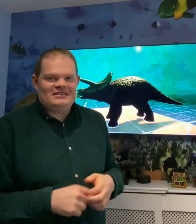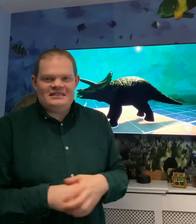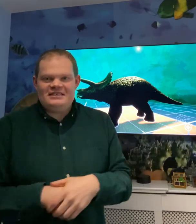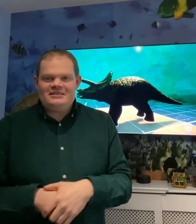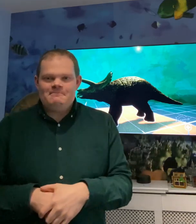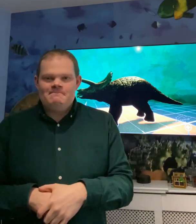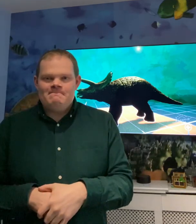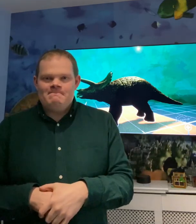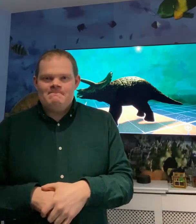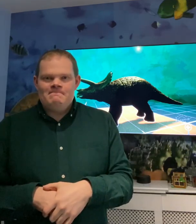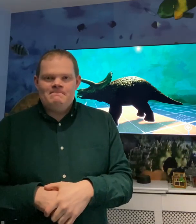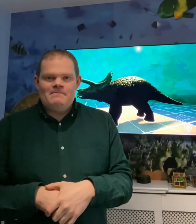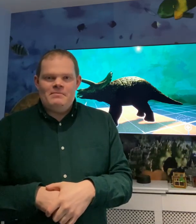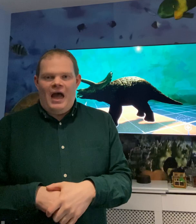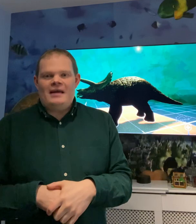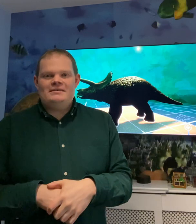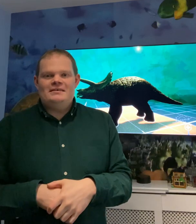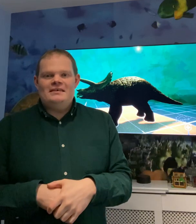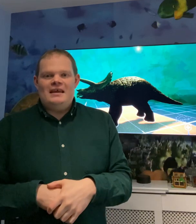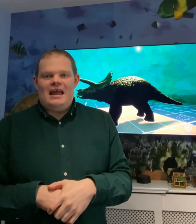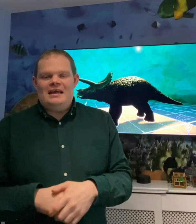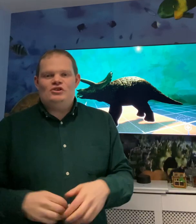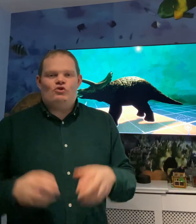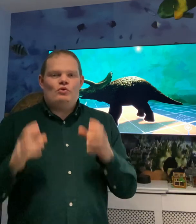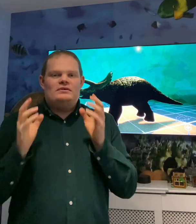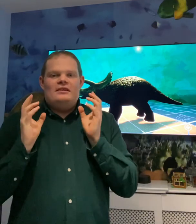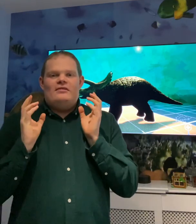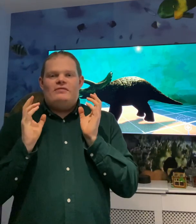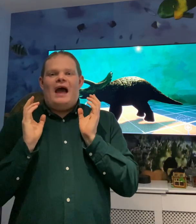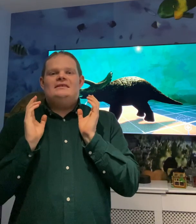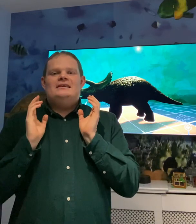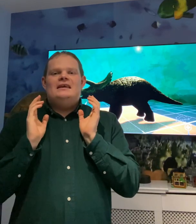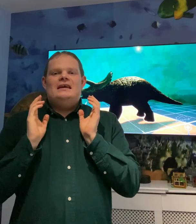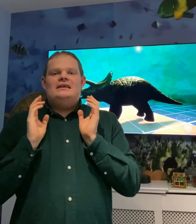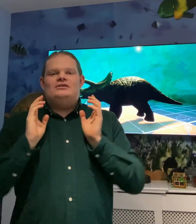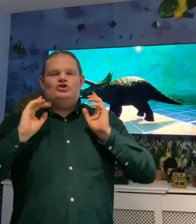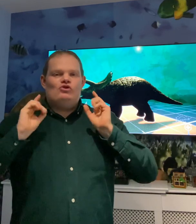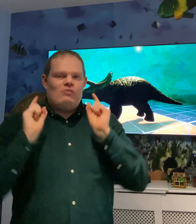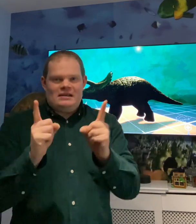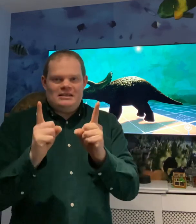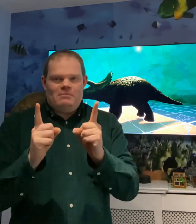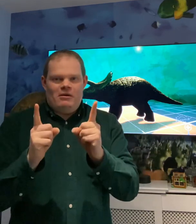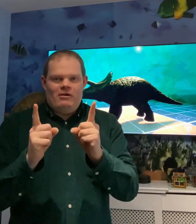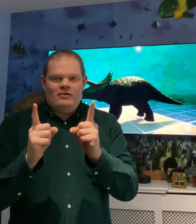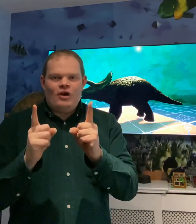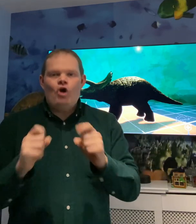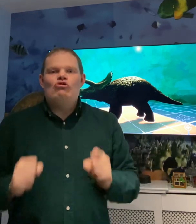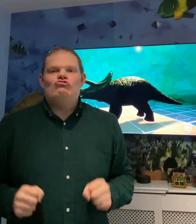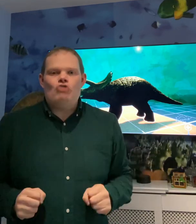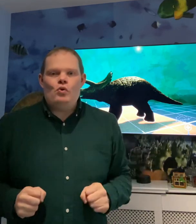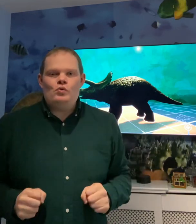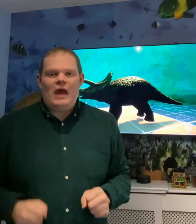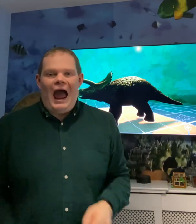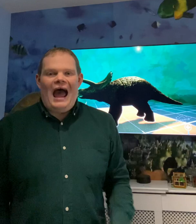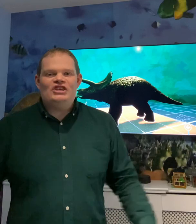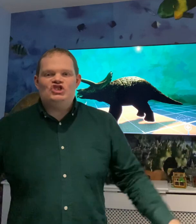Titans. That is the Jurassic period, known as